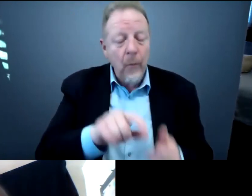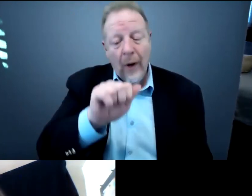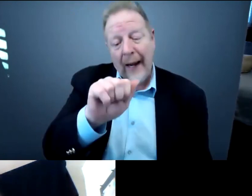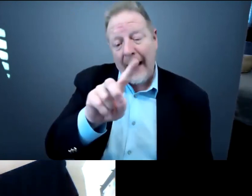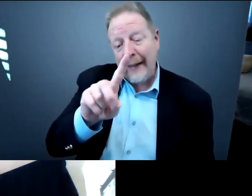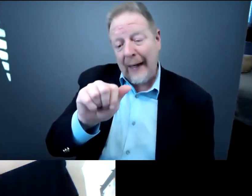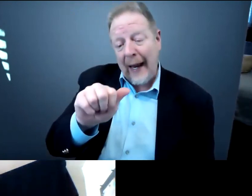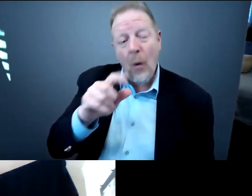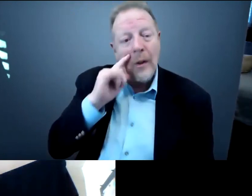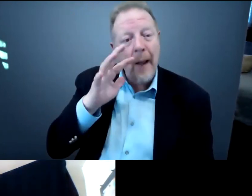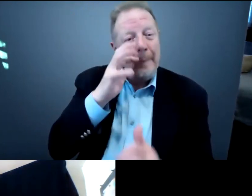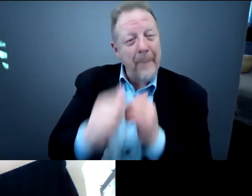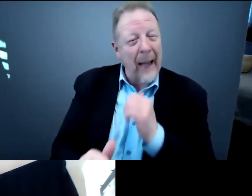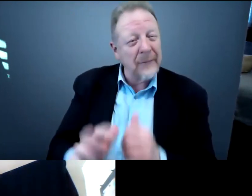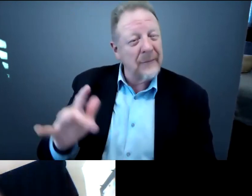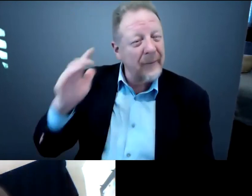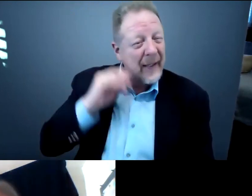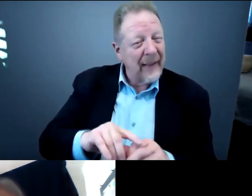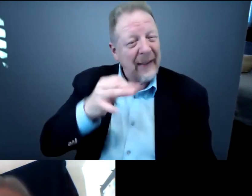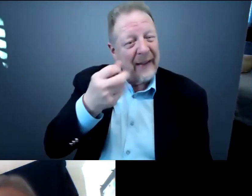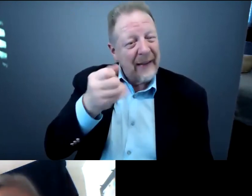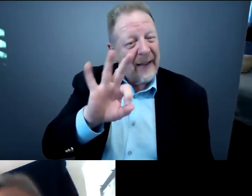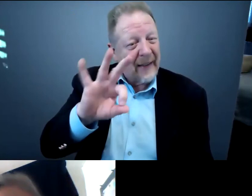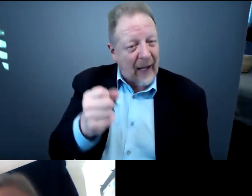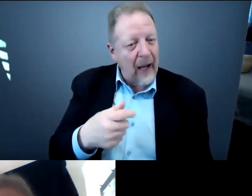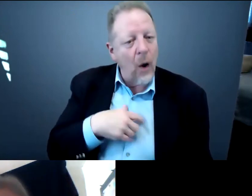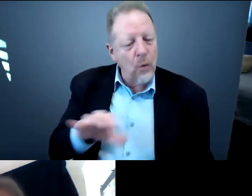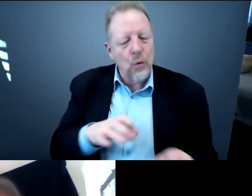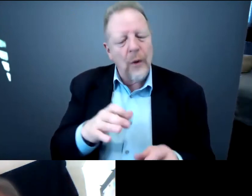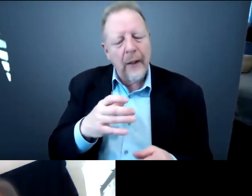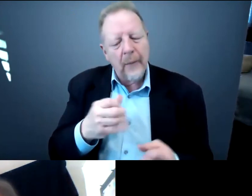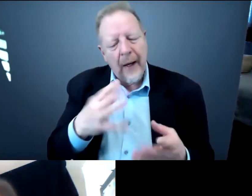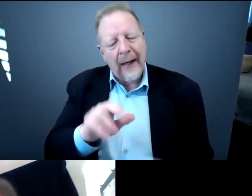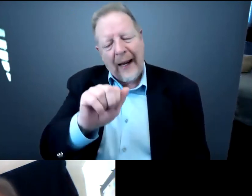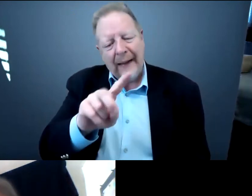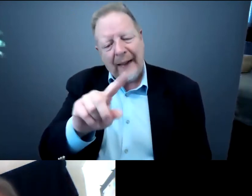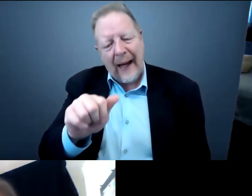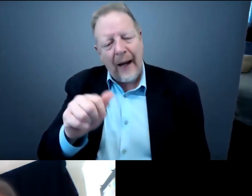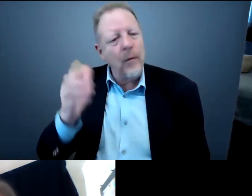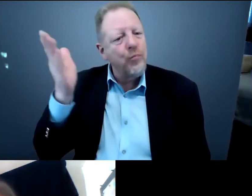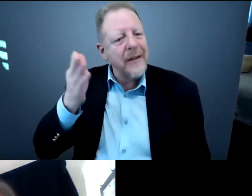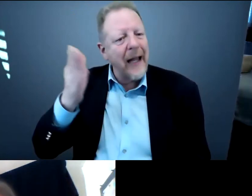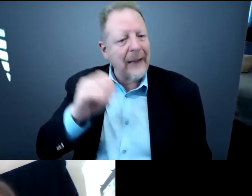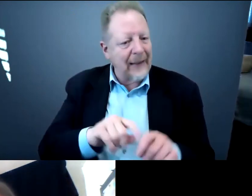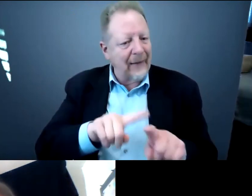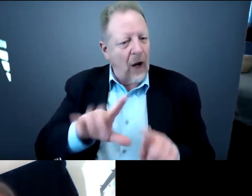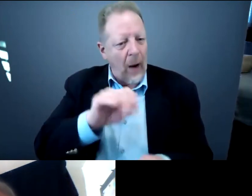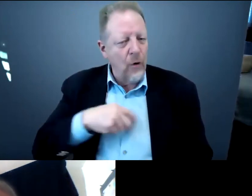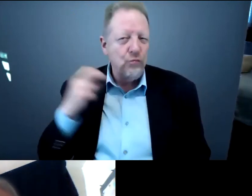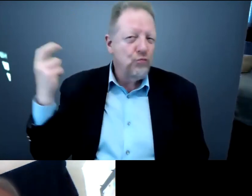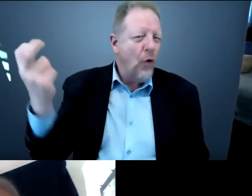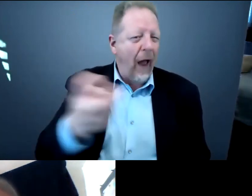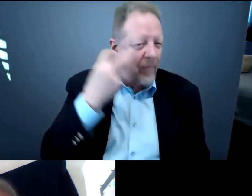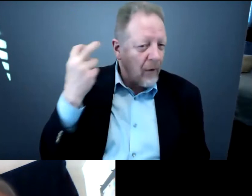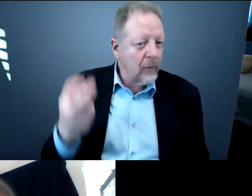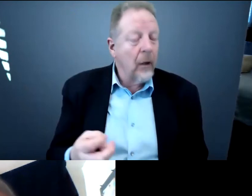in the 90s, I was doing ADA presentations at businesses. And because it scared